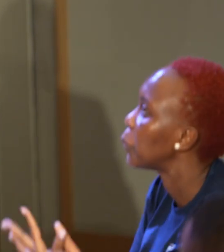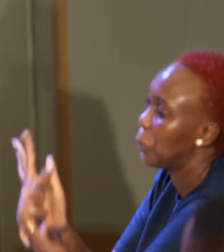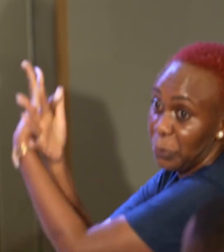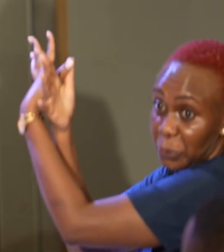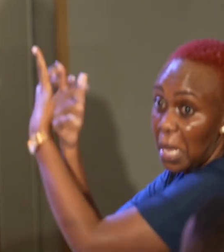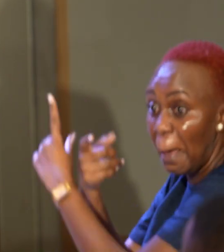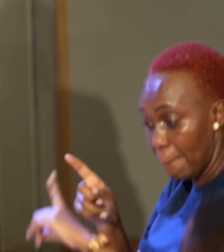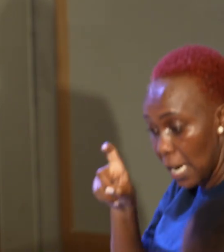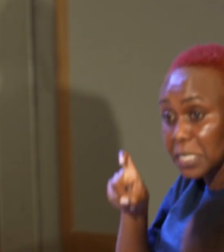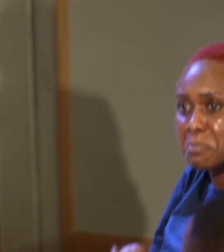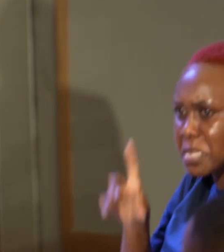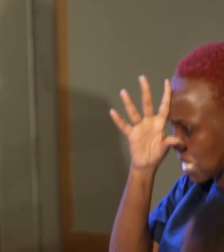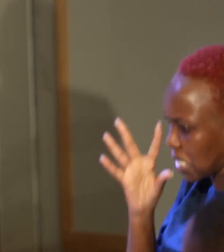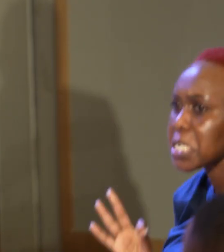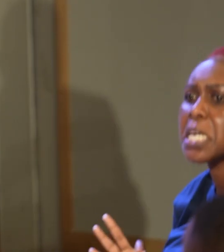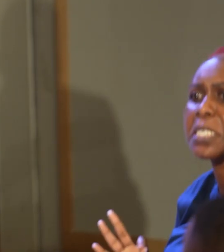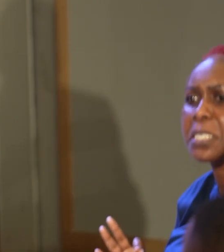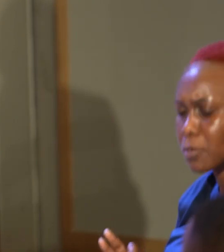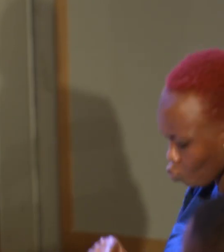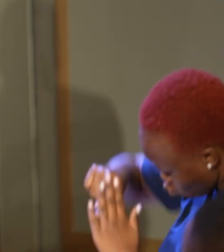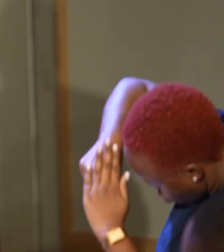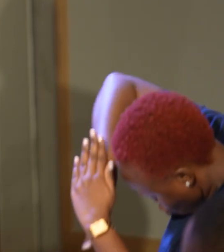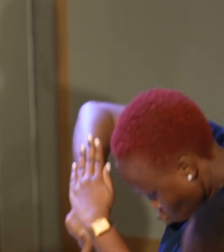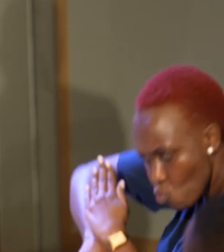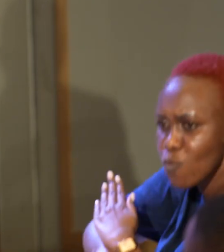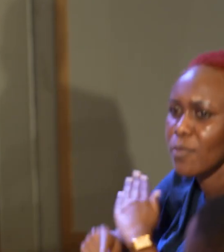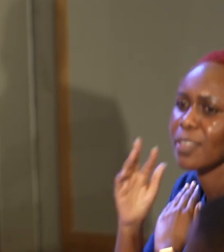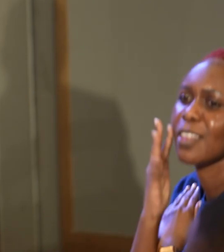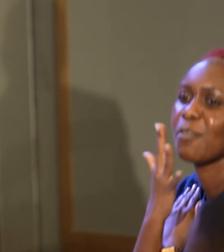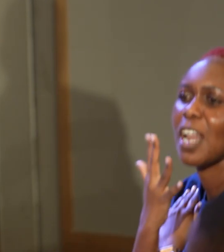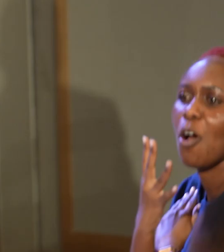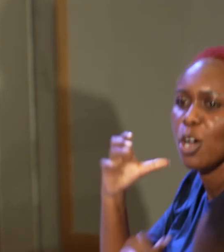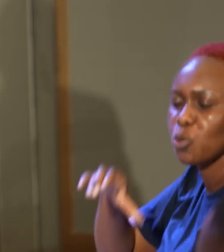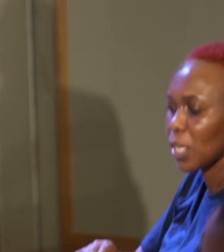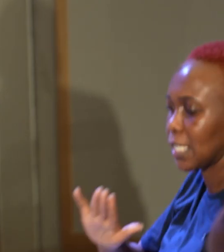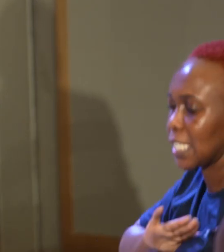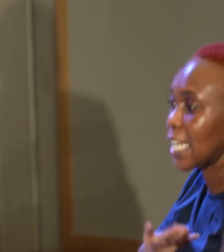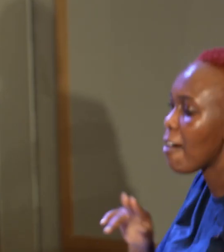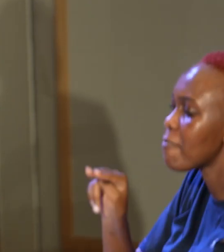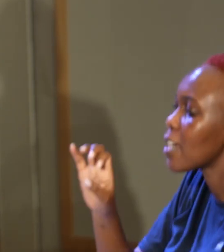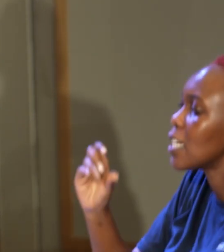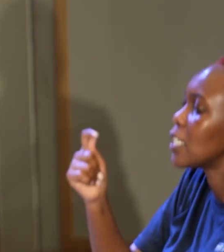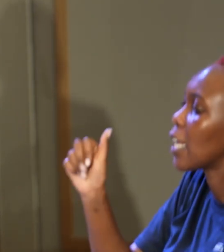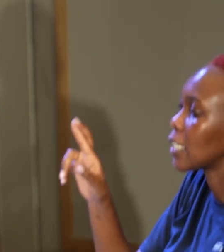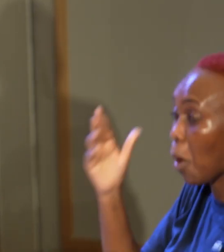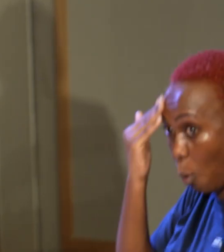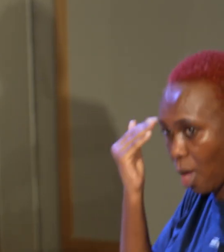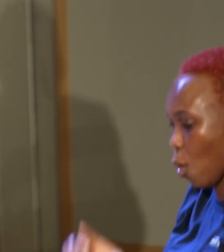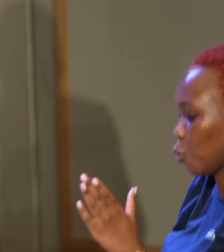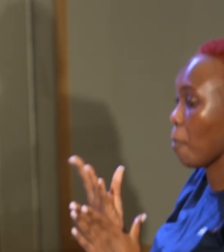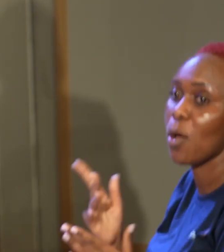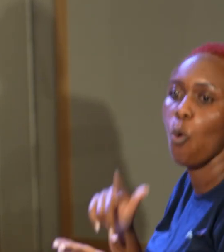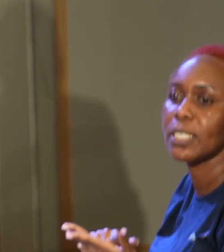the bee is serious. It gets deep into the flower to get enough nectar for the honey.